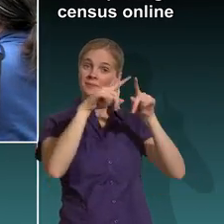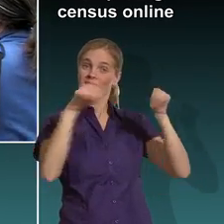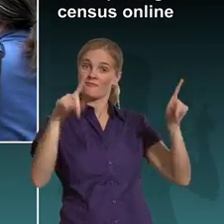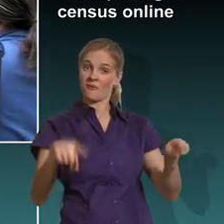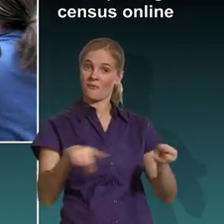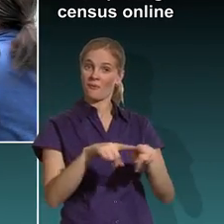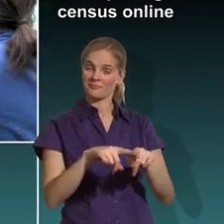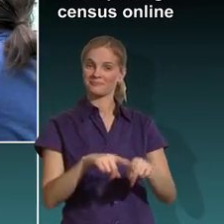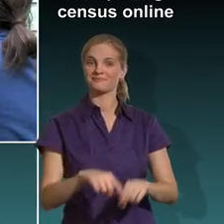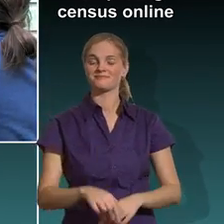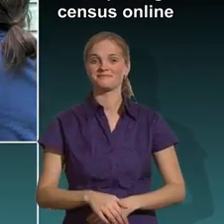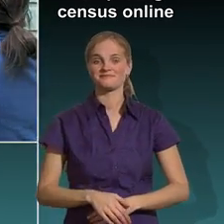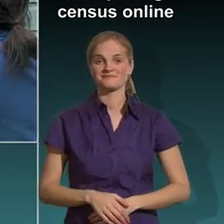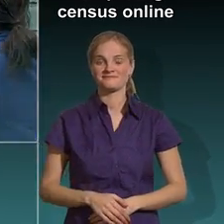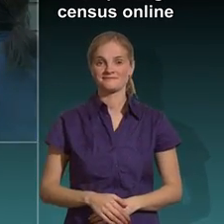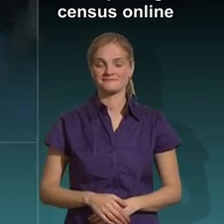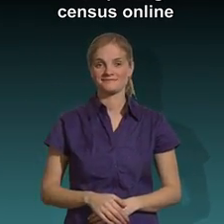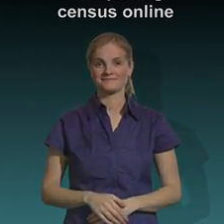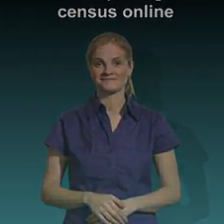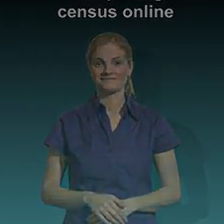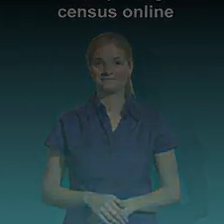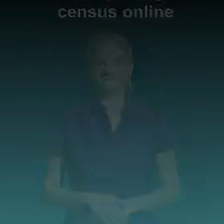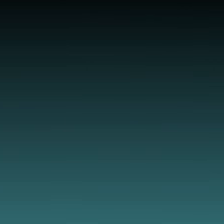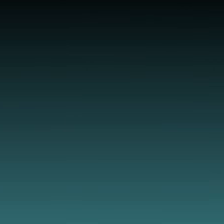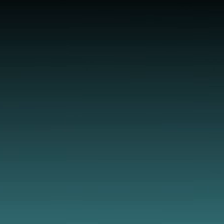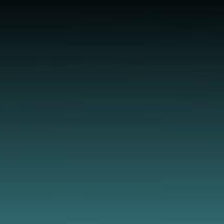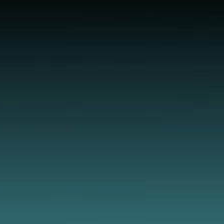to pick up the paper forms that have been completed.